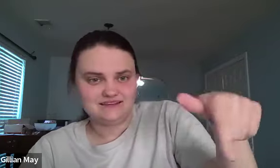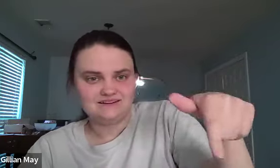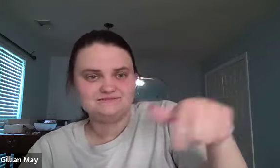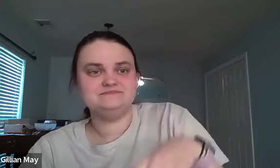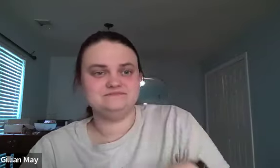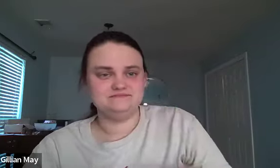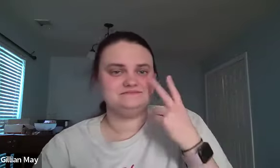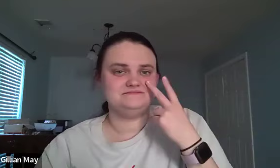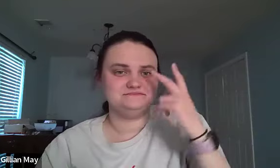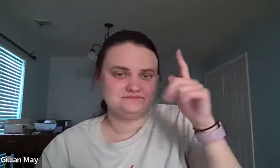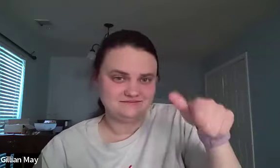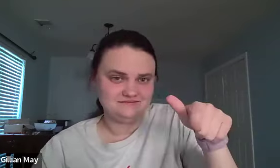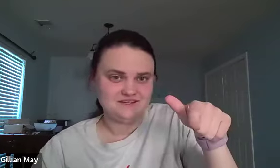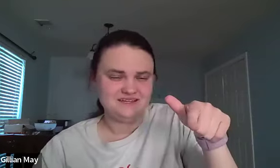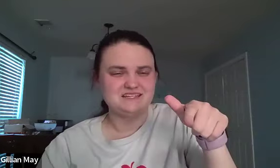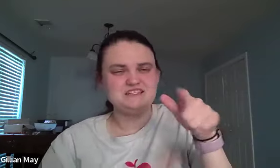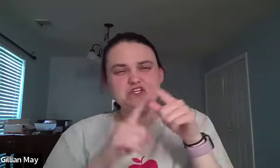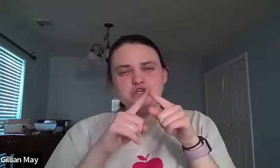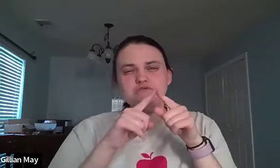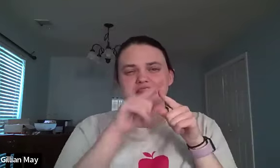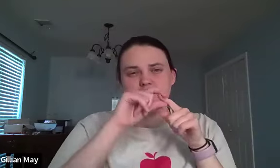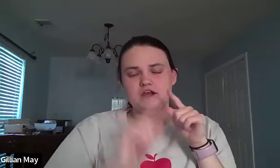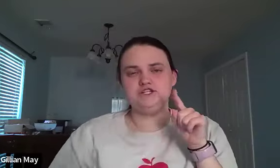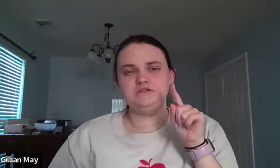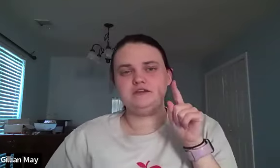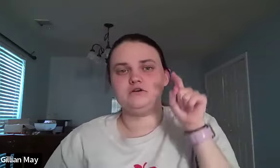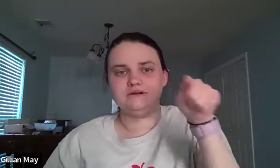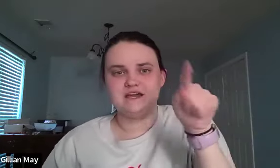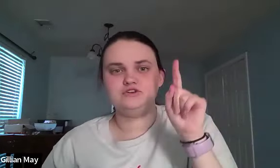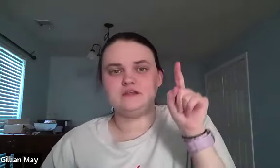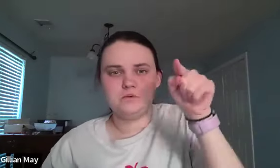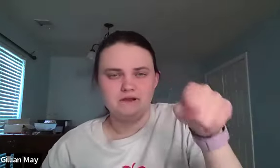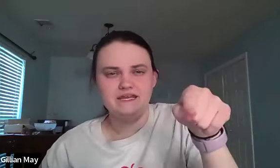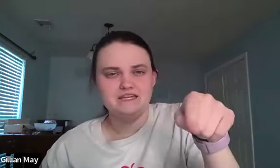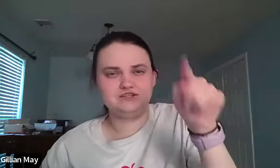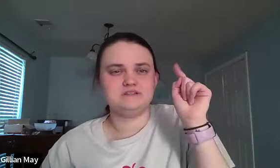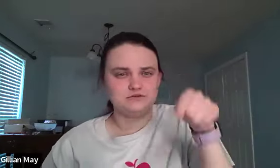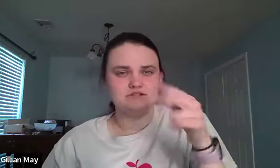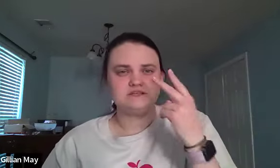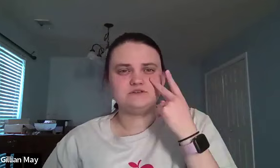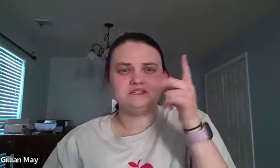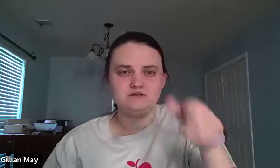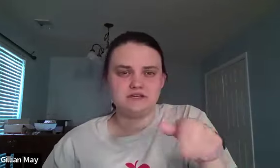later. It's because the U is in there as you like are going down. You're like pointing as you go down towards them. So see you later.